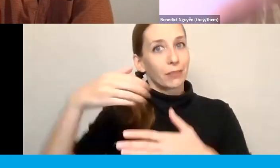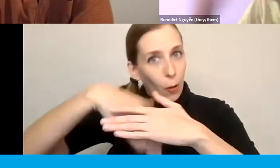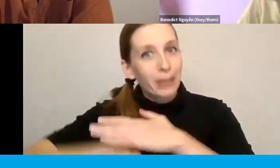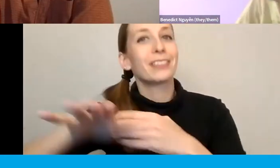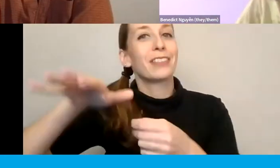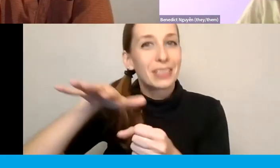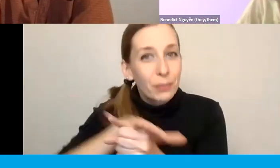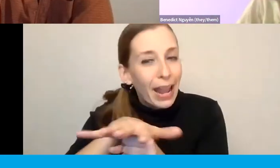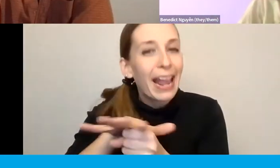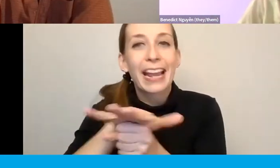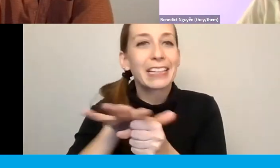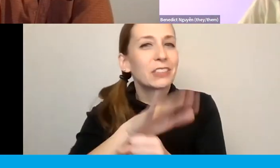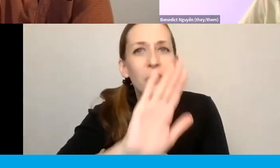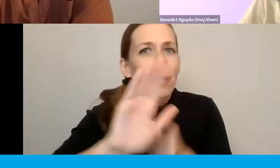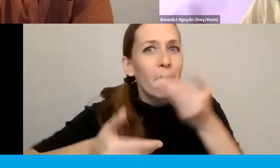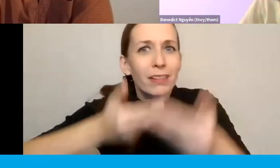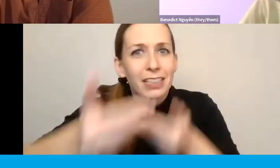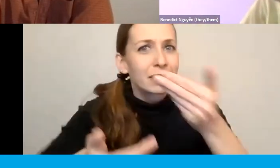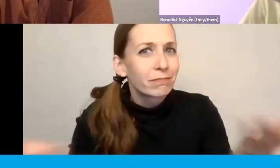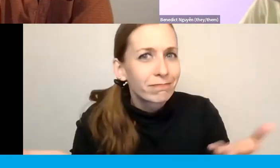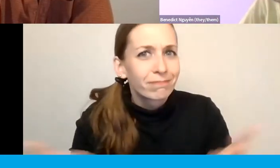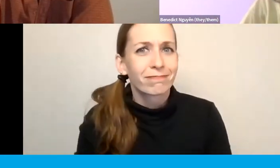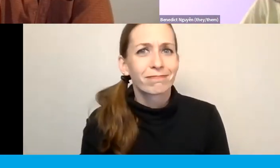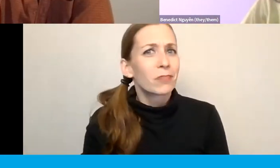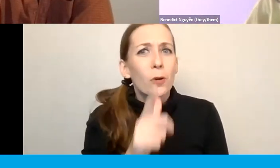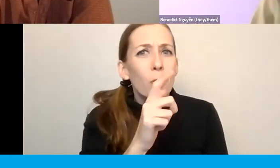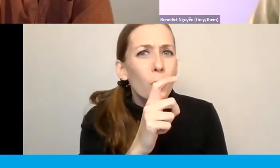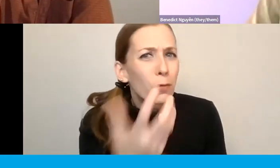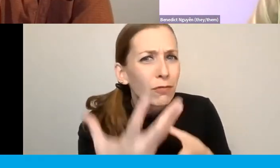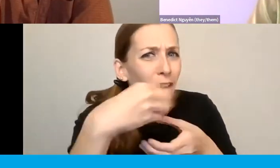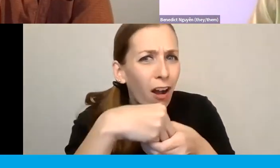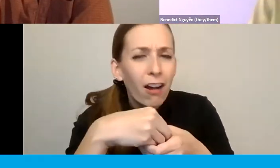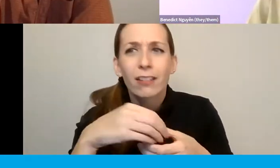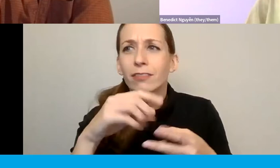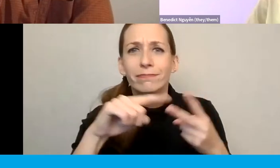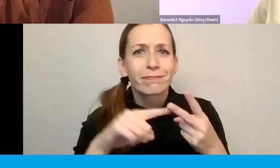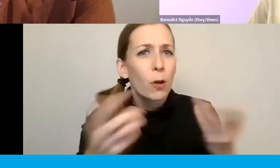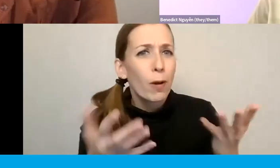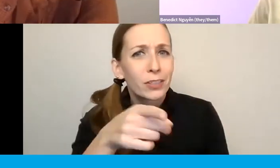happens? Who are you working with, and what do you discover?